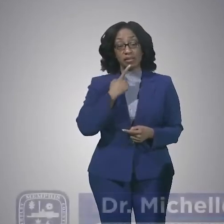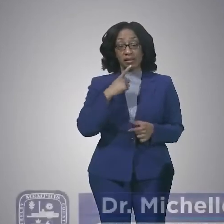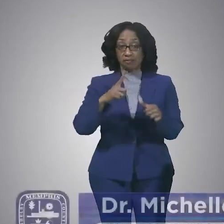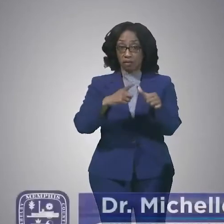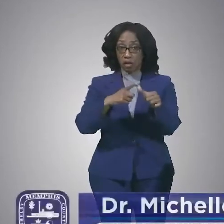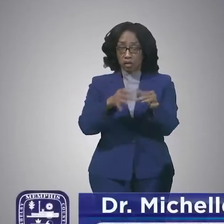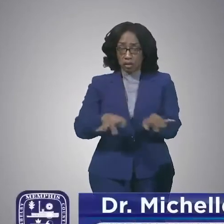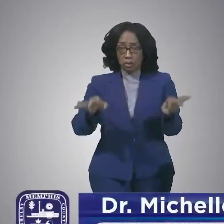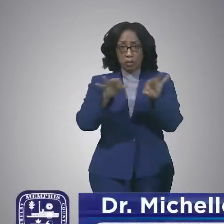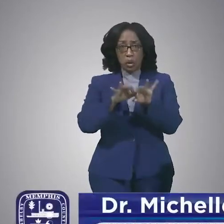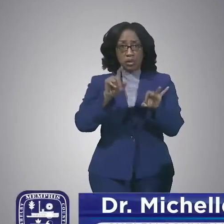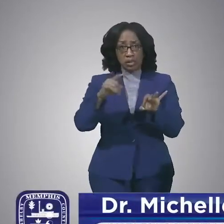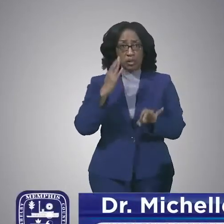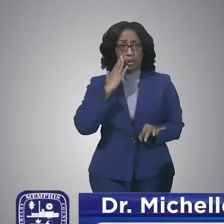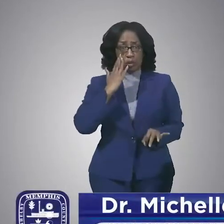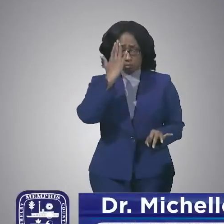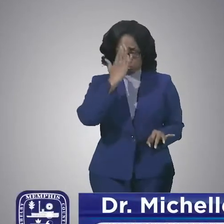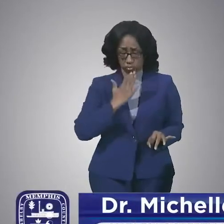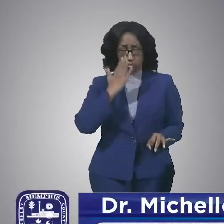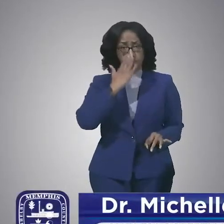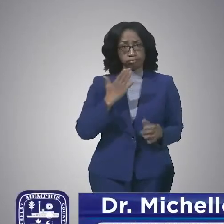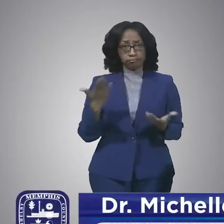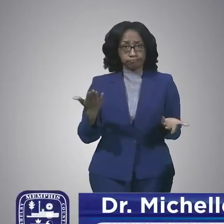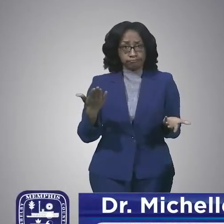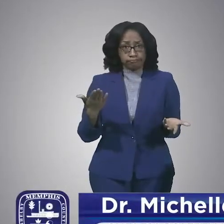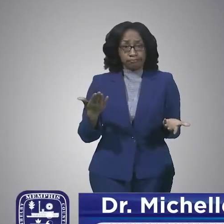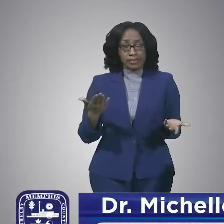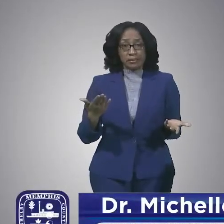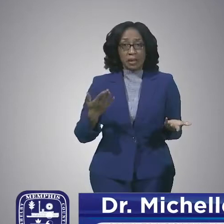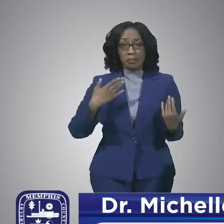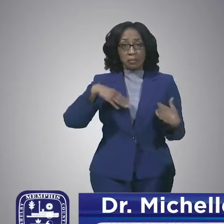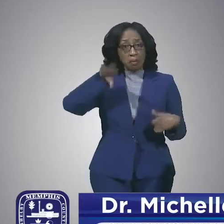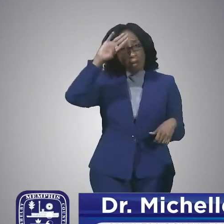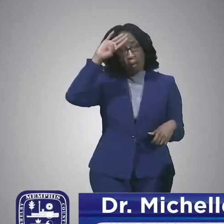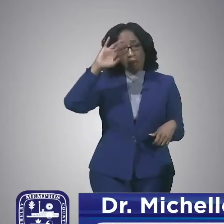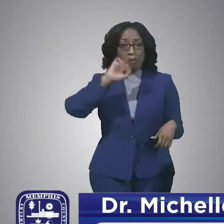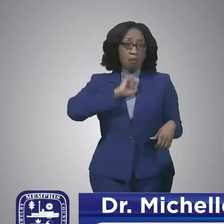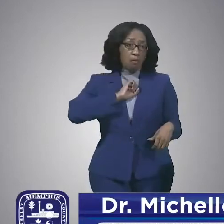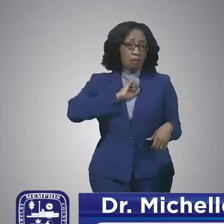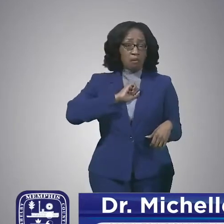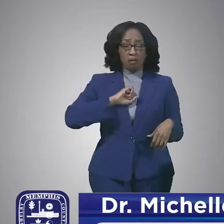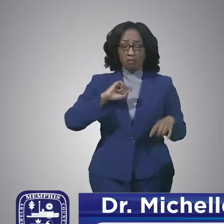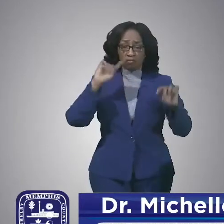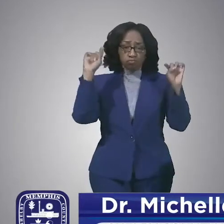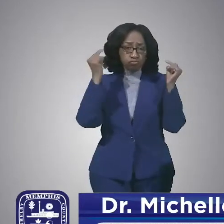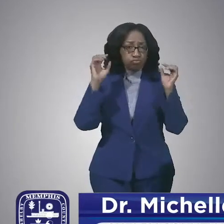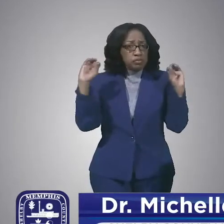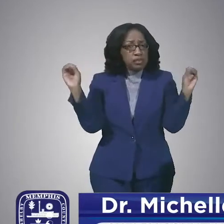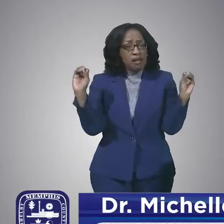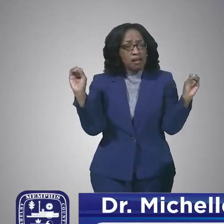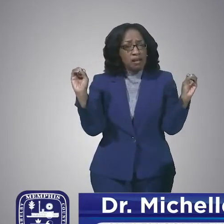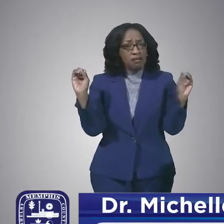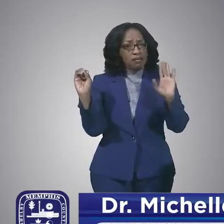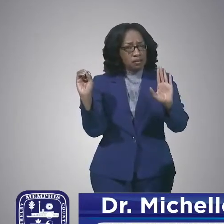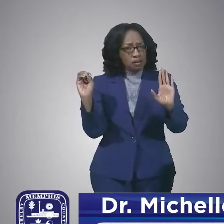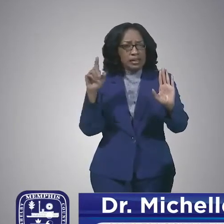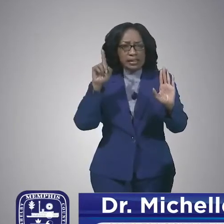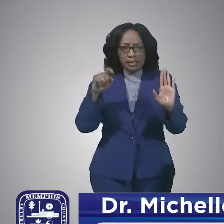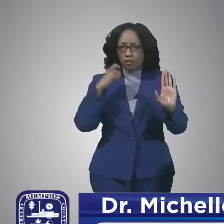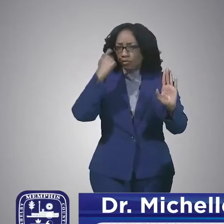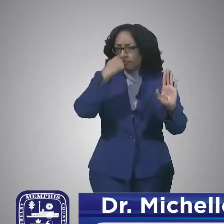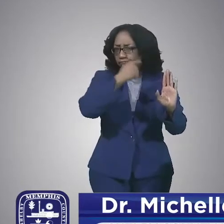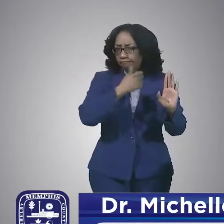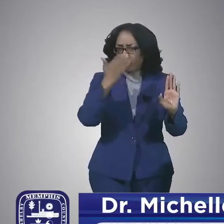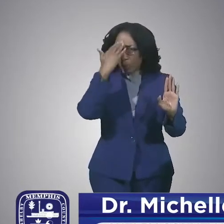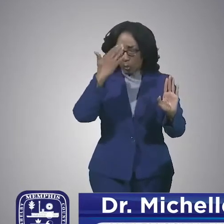status. Just because you're not having symptoms doesn't mean that you cannot have COVID. So if you have a family that's planning to travel, or even a